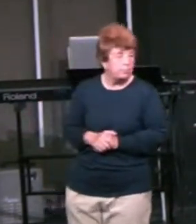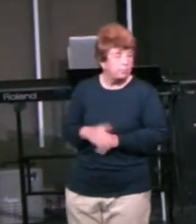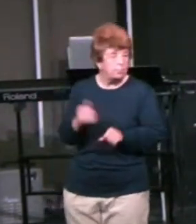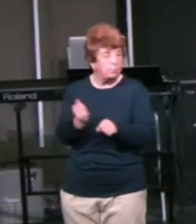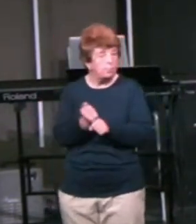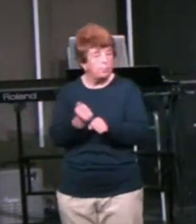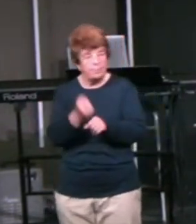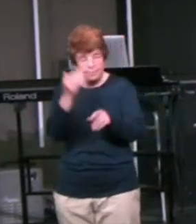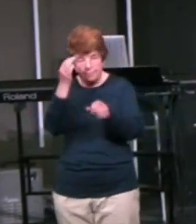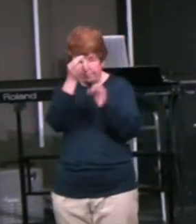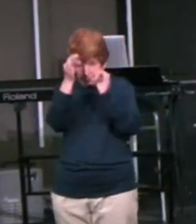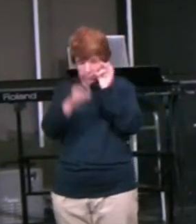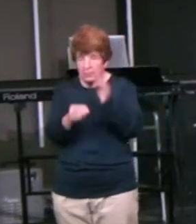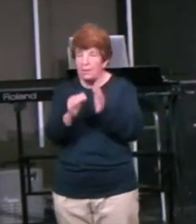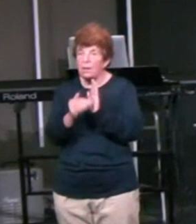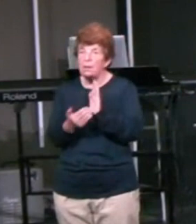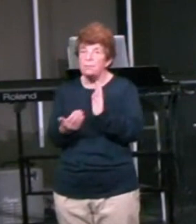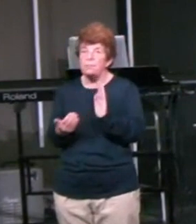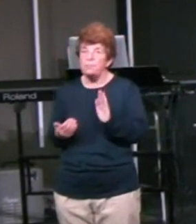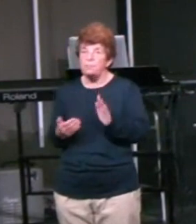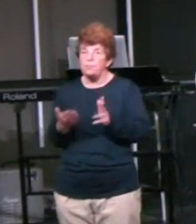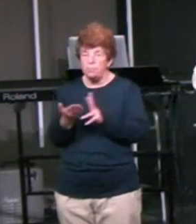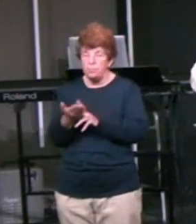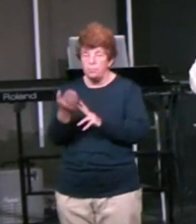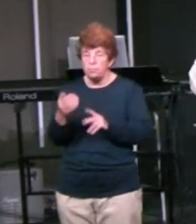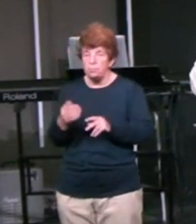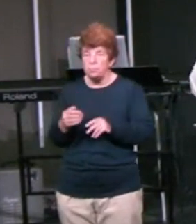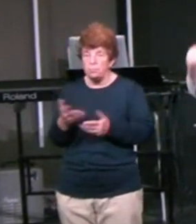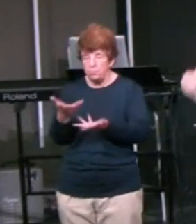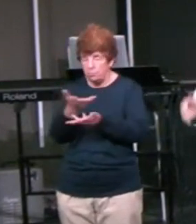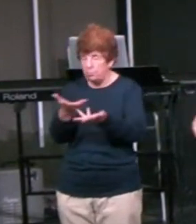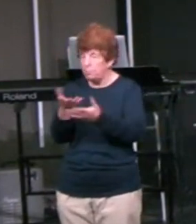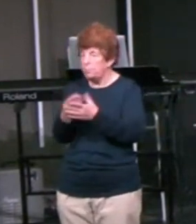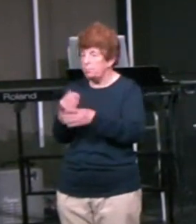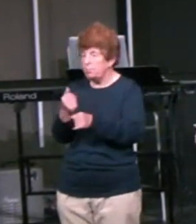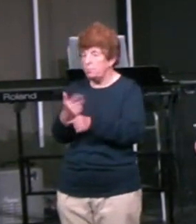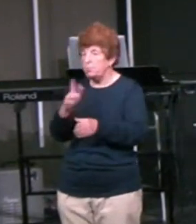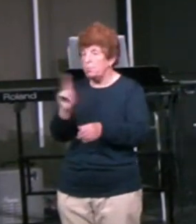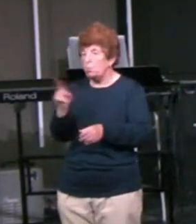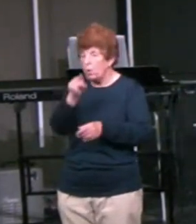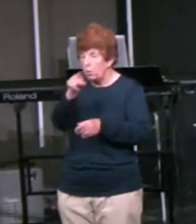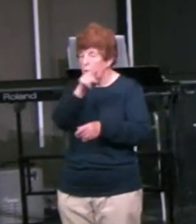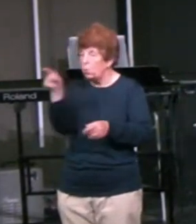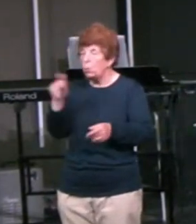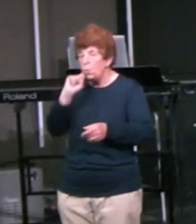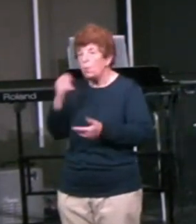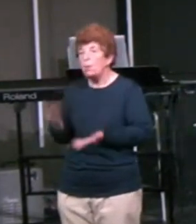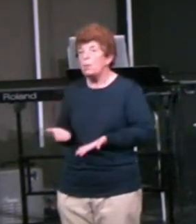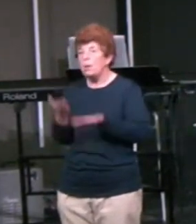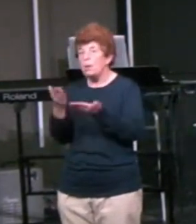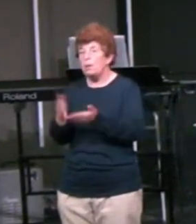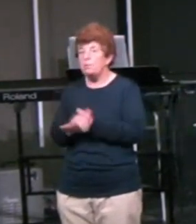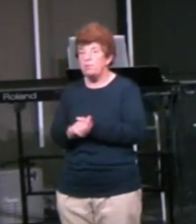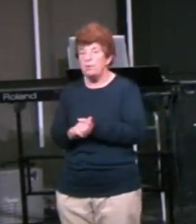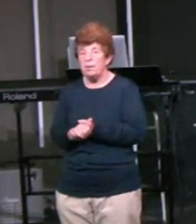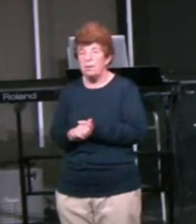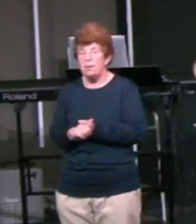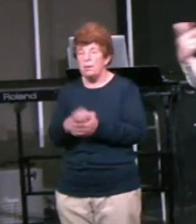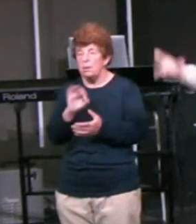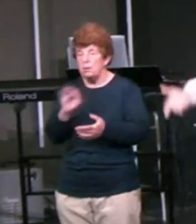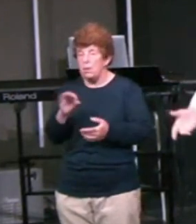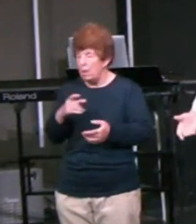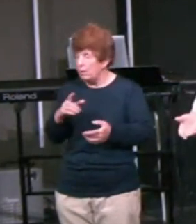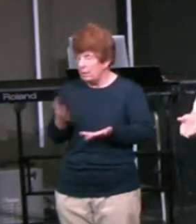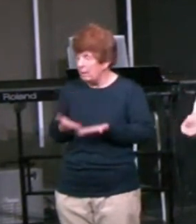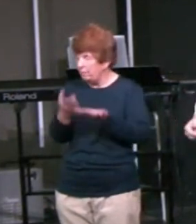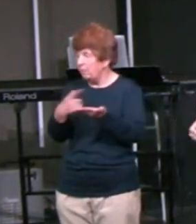Make up your mind through consultation with God how much you will give. Don't give